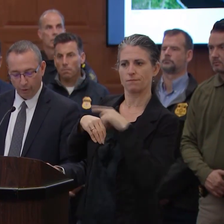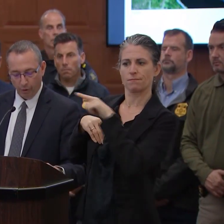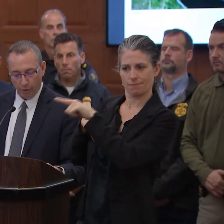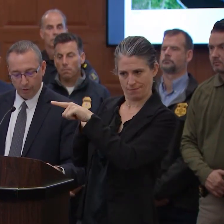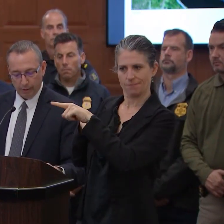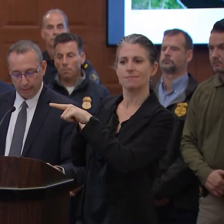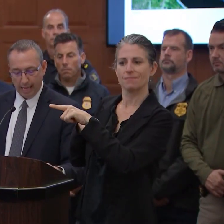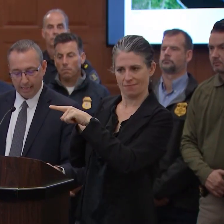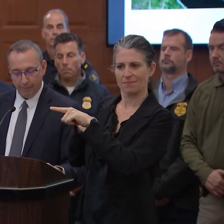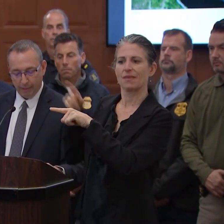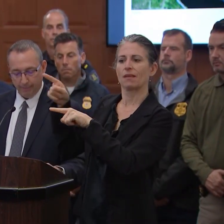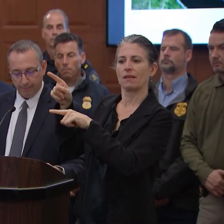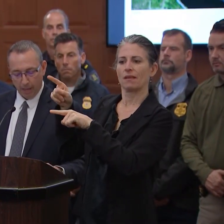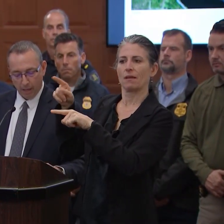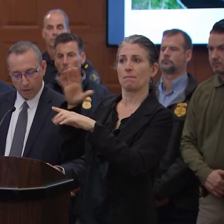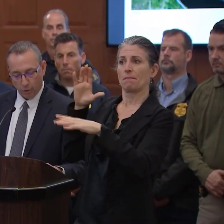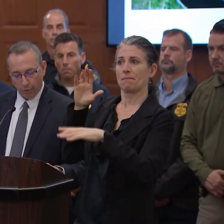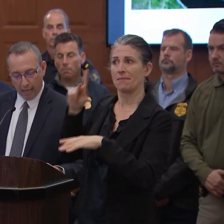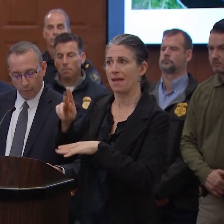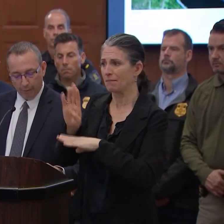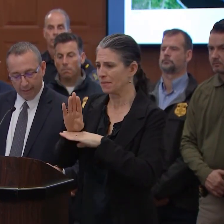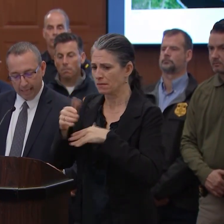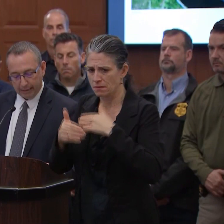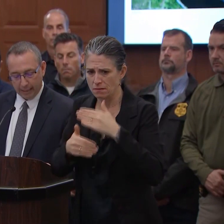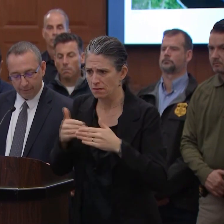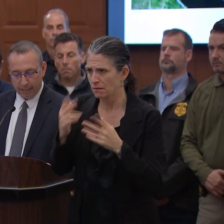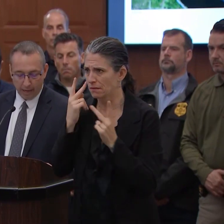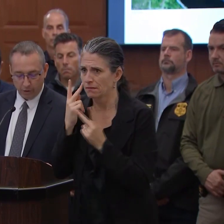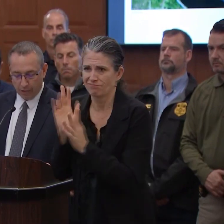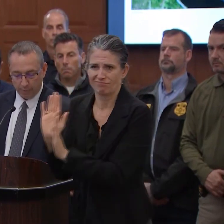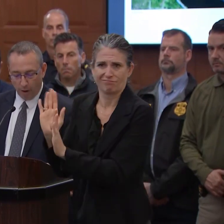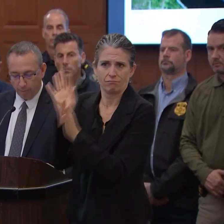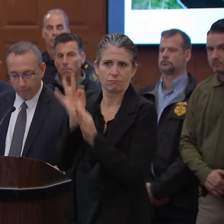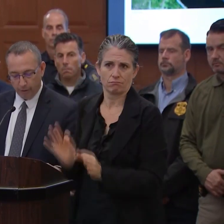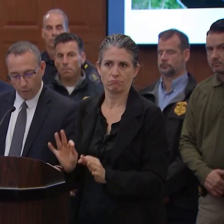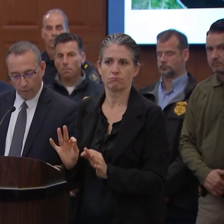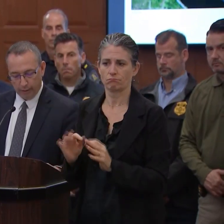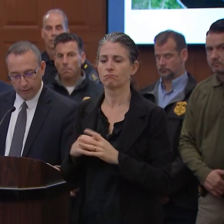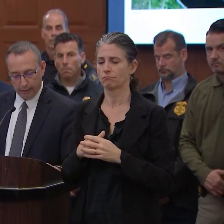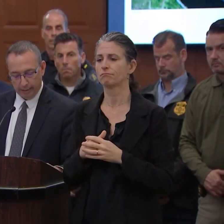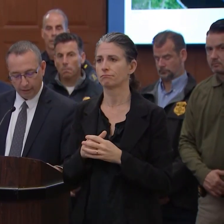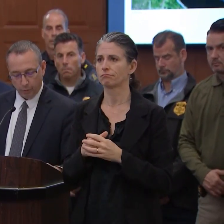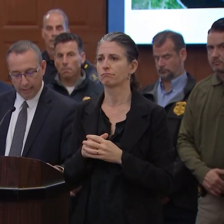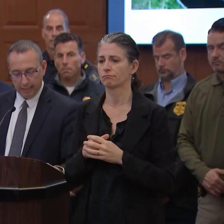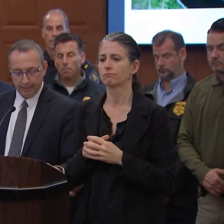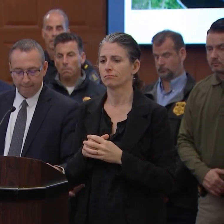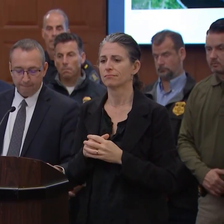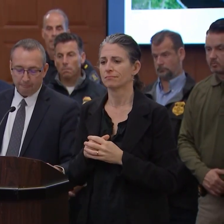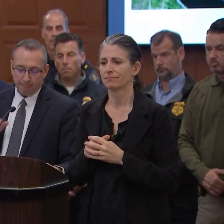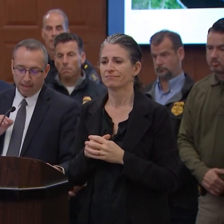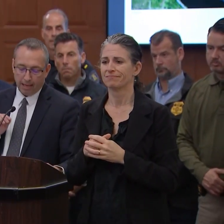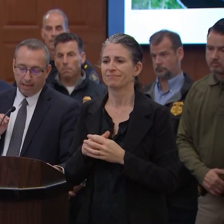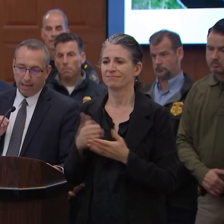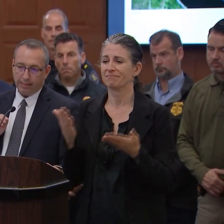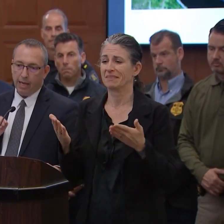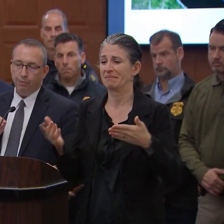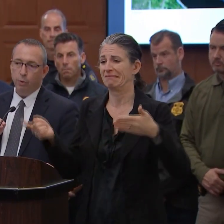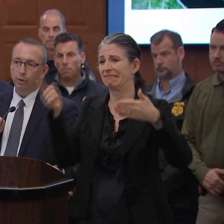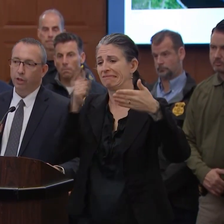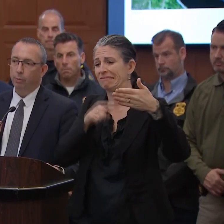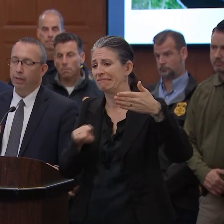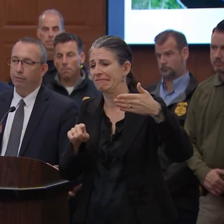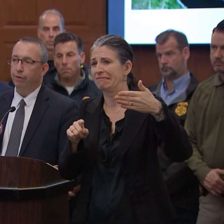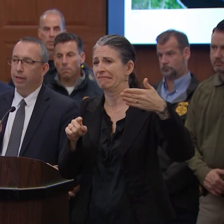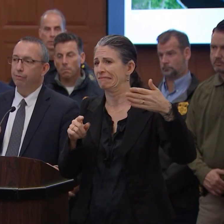would have occurred that evening. So that will be the next steps there. So that's probably early next week. I gave